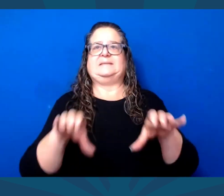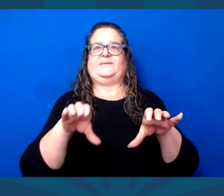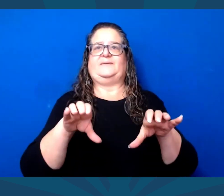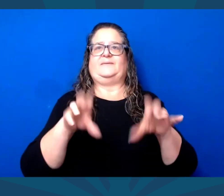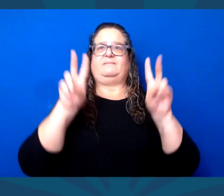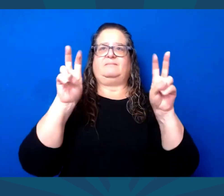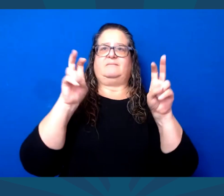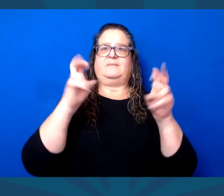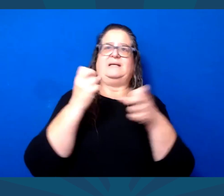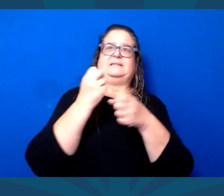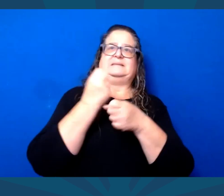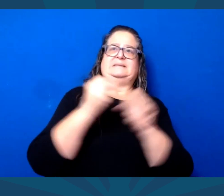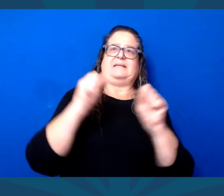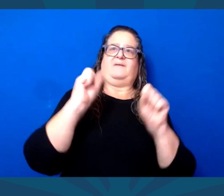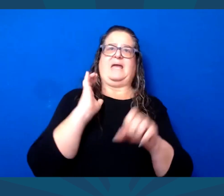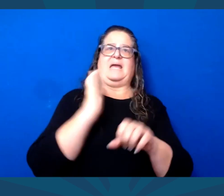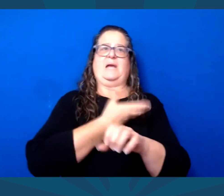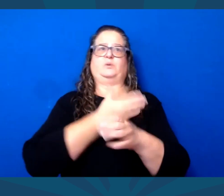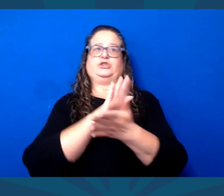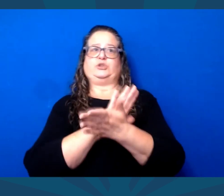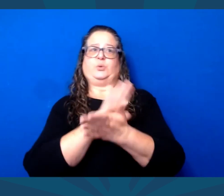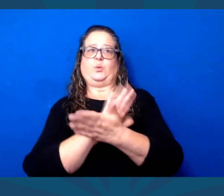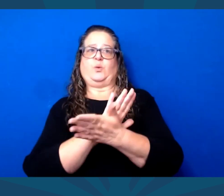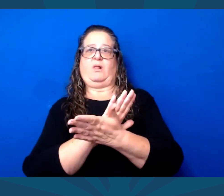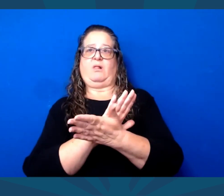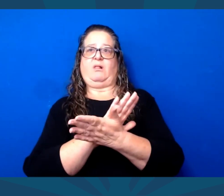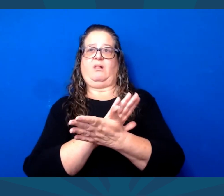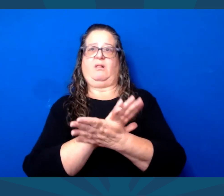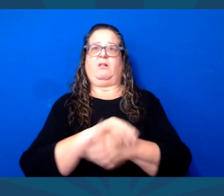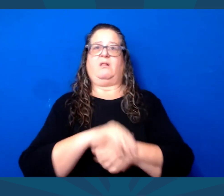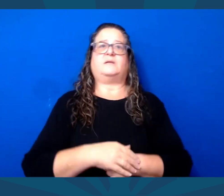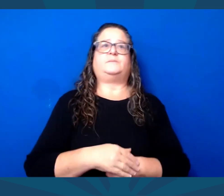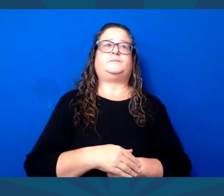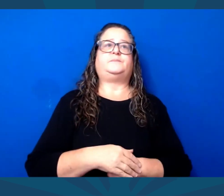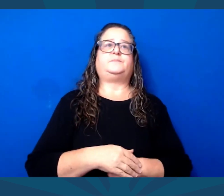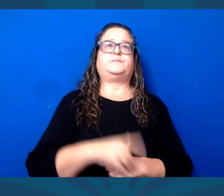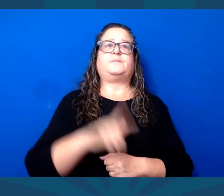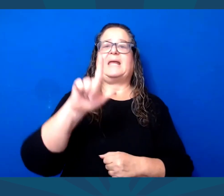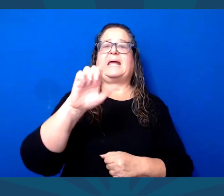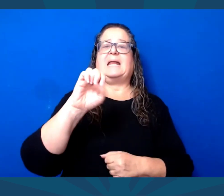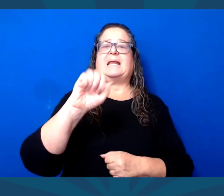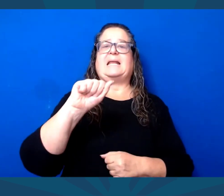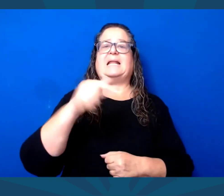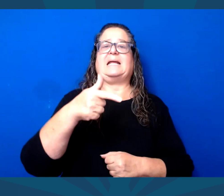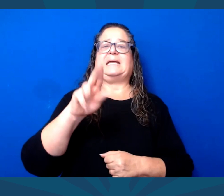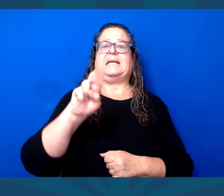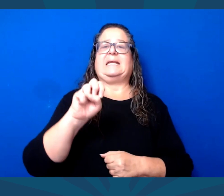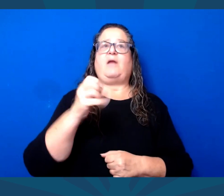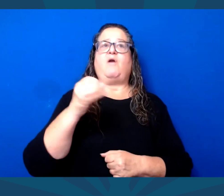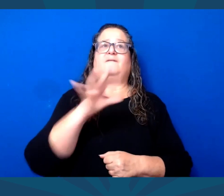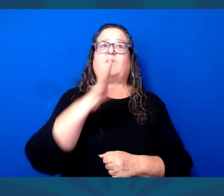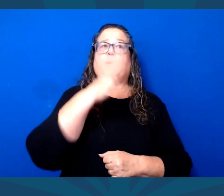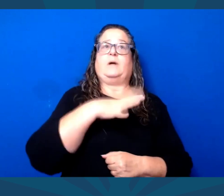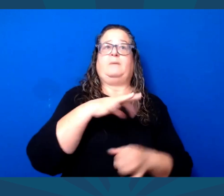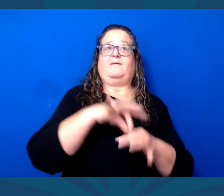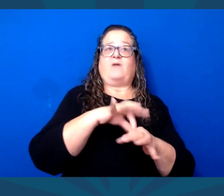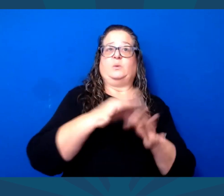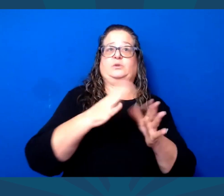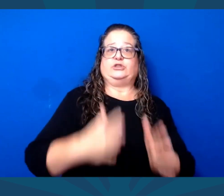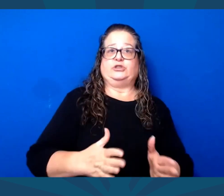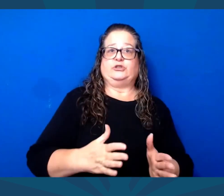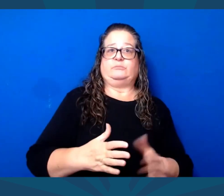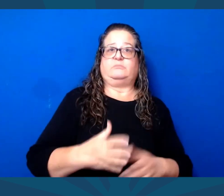I am active with Save Our Schools, the League of Women Voters, and have worked